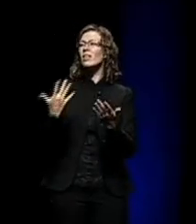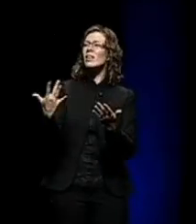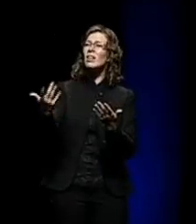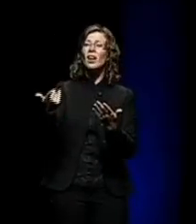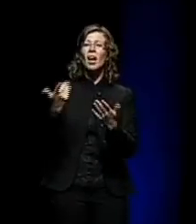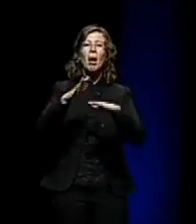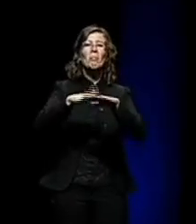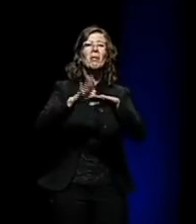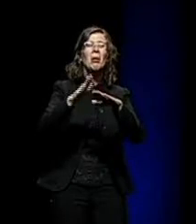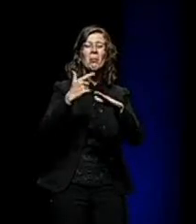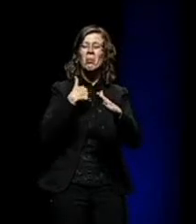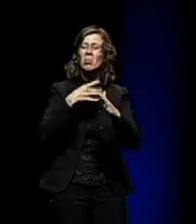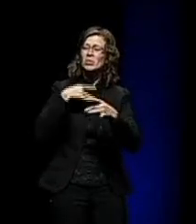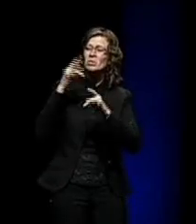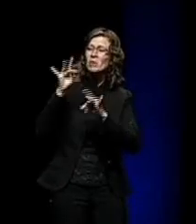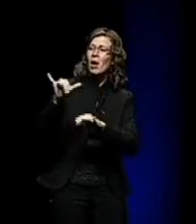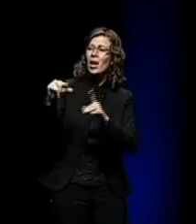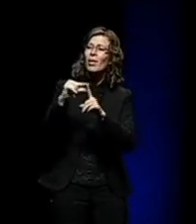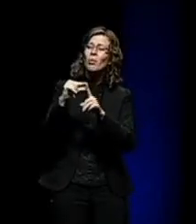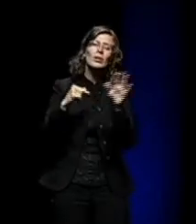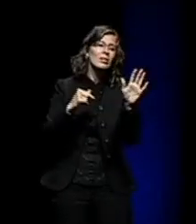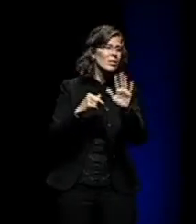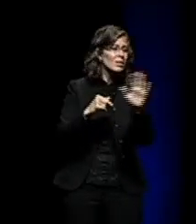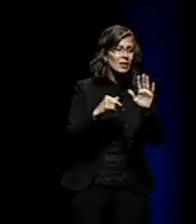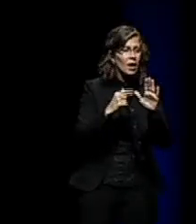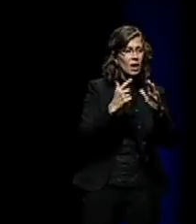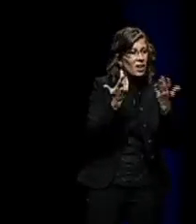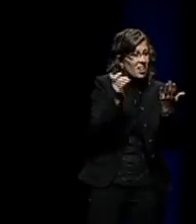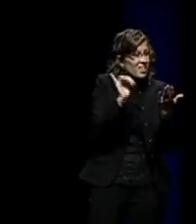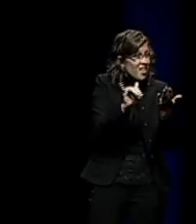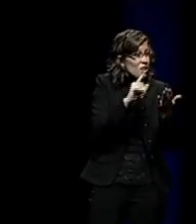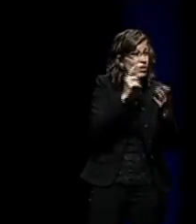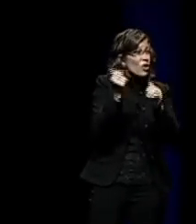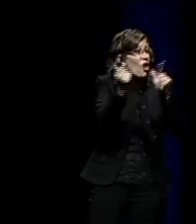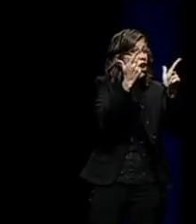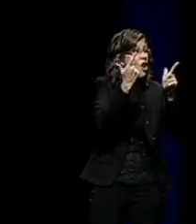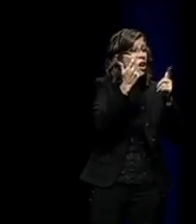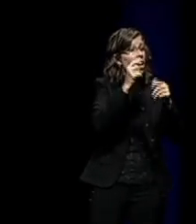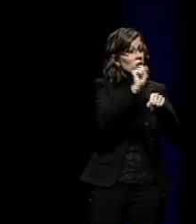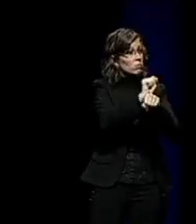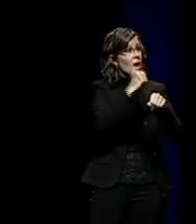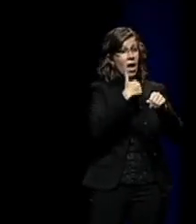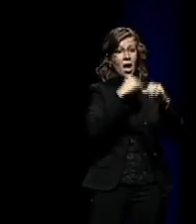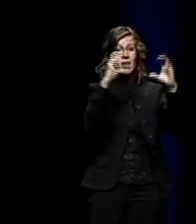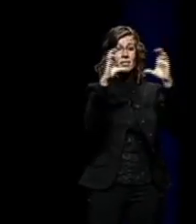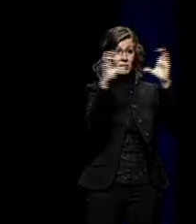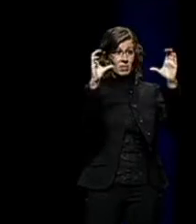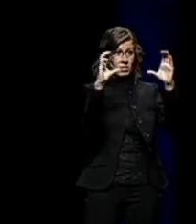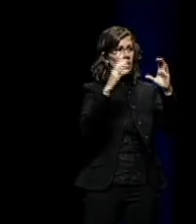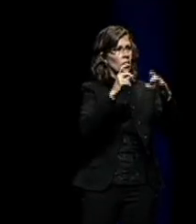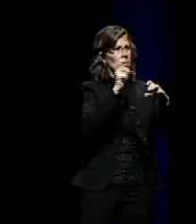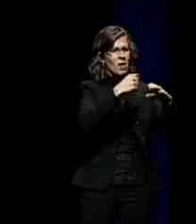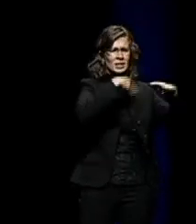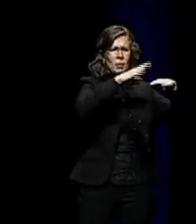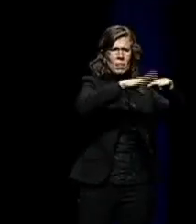And I tell people that brain surgeons are also licensed on minimum competency. But it's way up here. Okay? I mean,